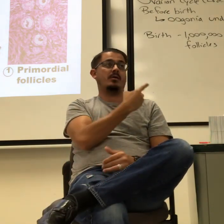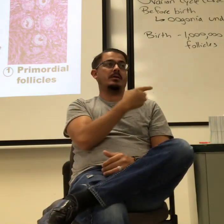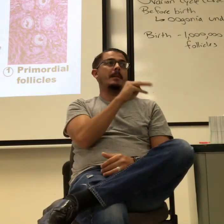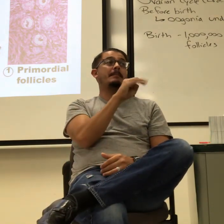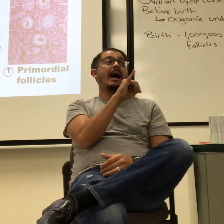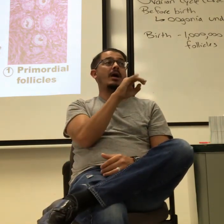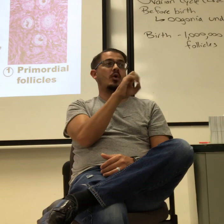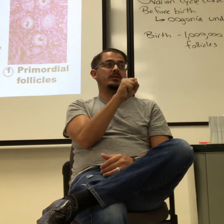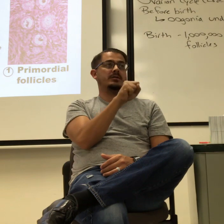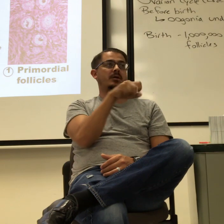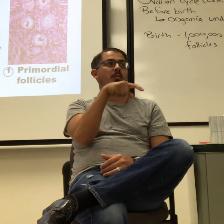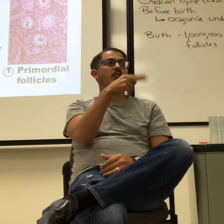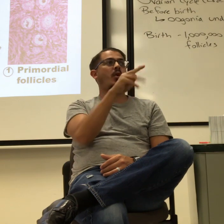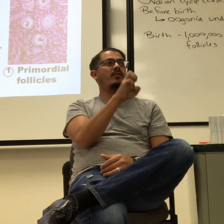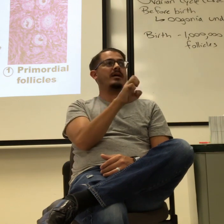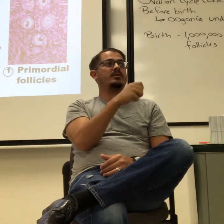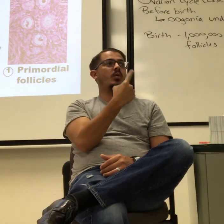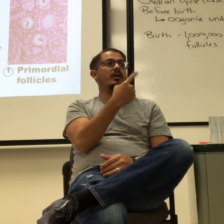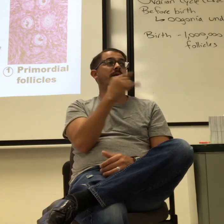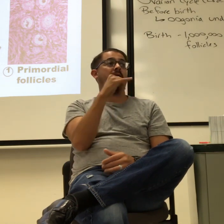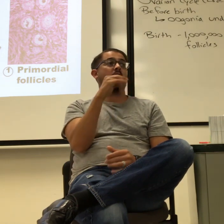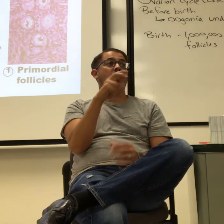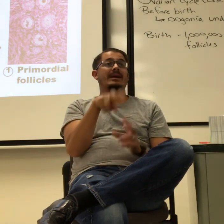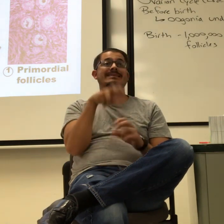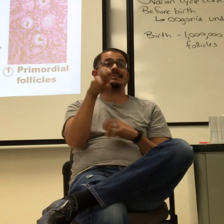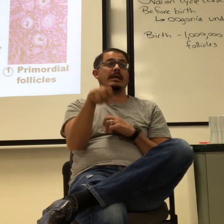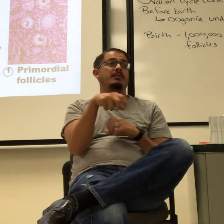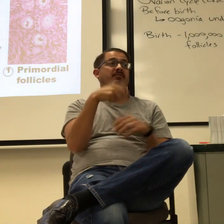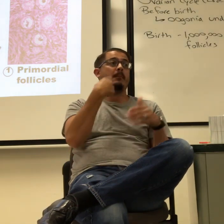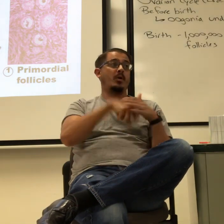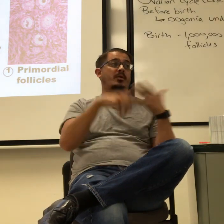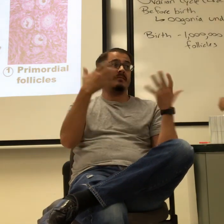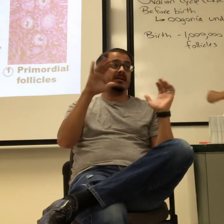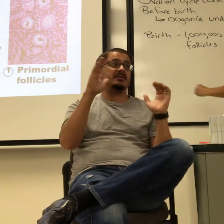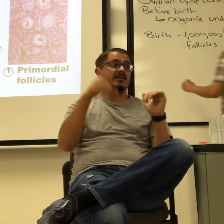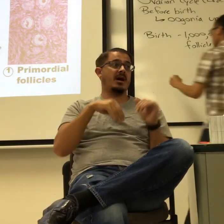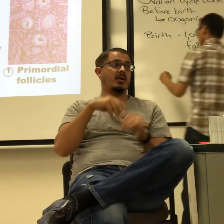1. Let's skip from birth to puberty,